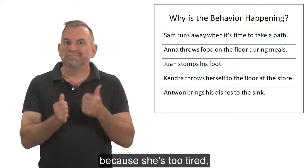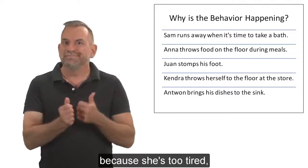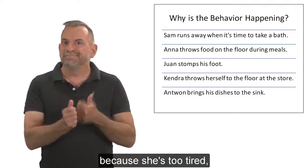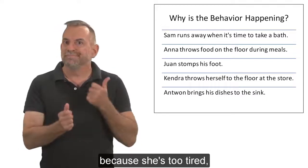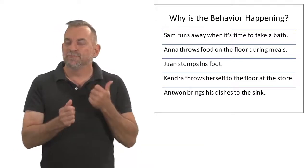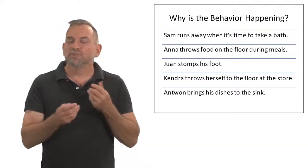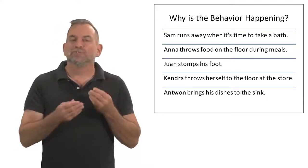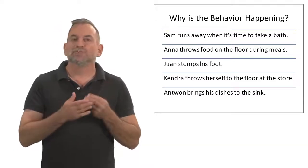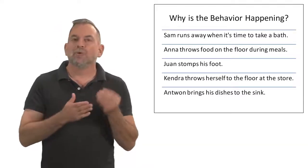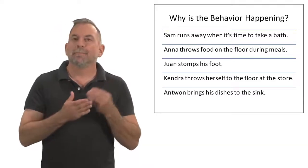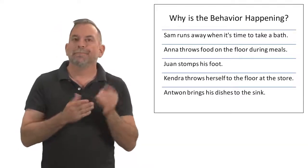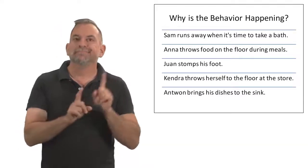tired.